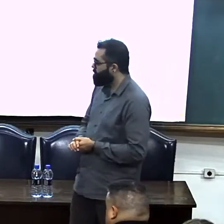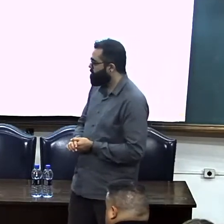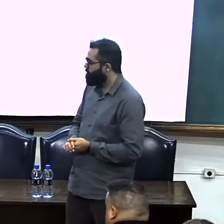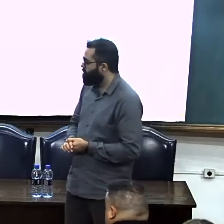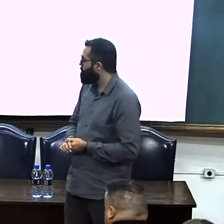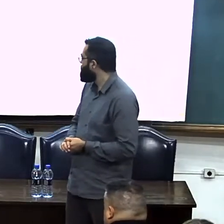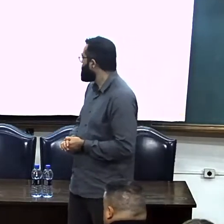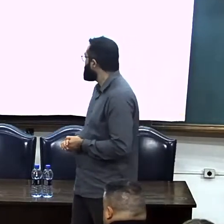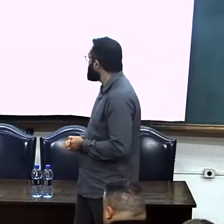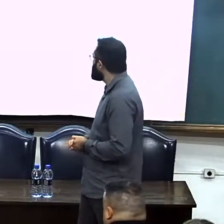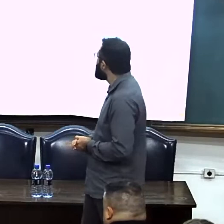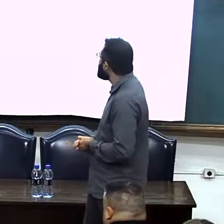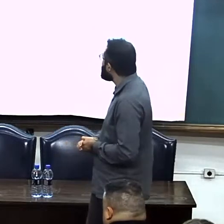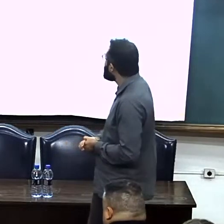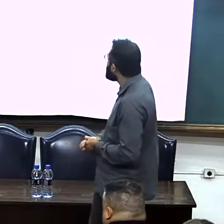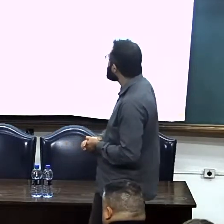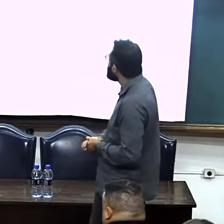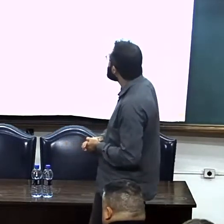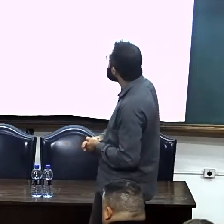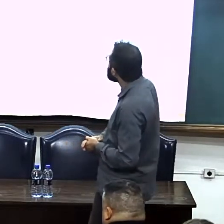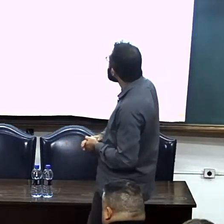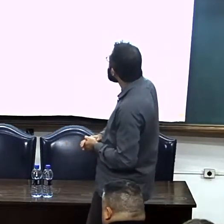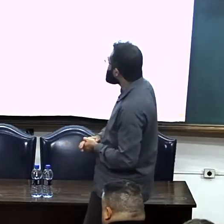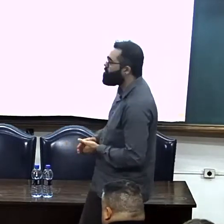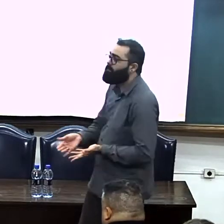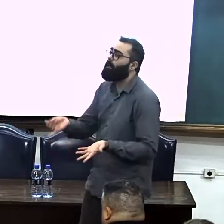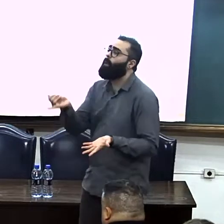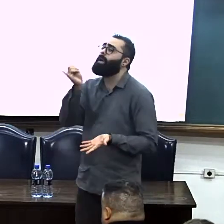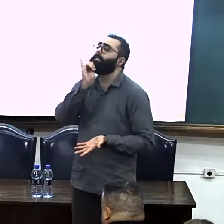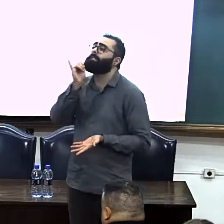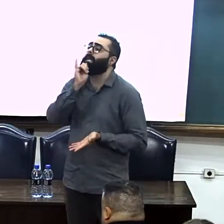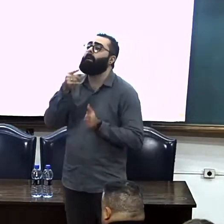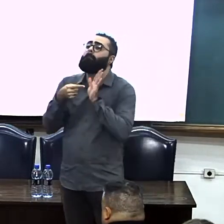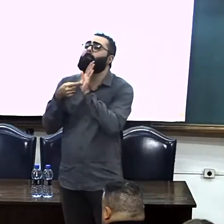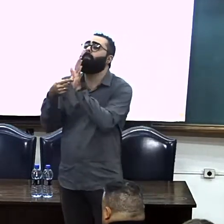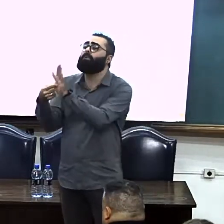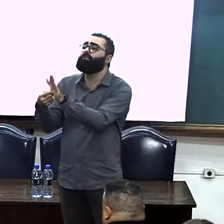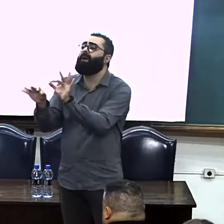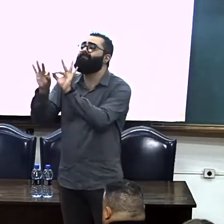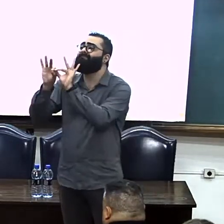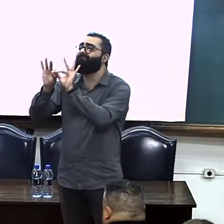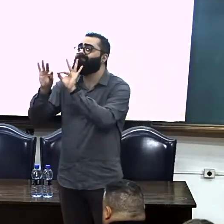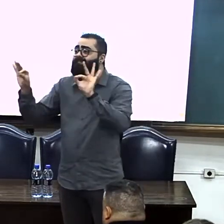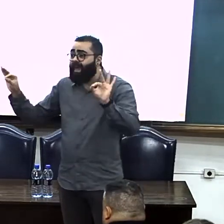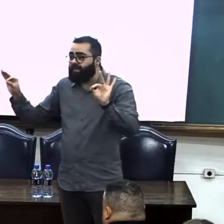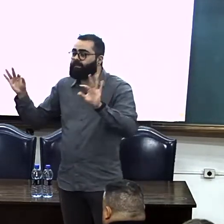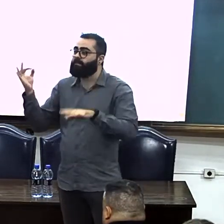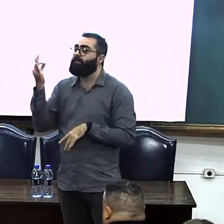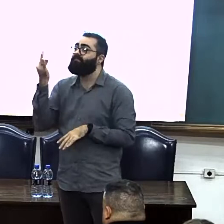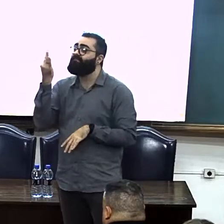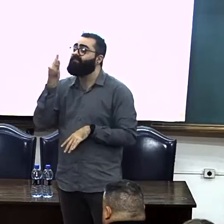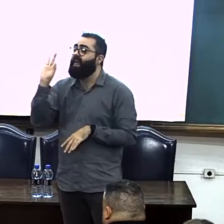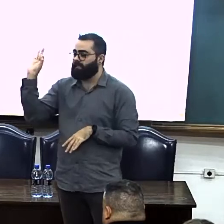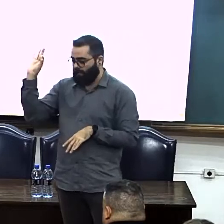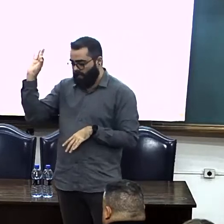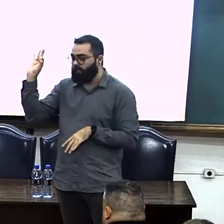variados. Okay, so here's an example of a French speaker saying the sentence. This is